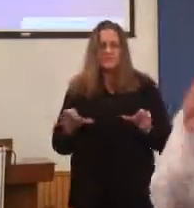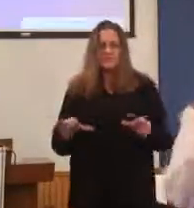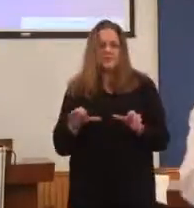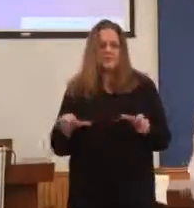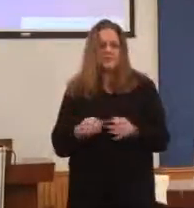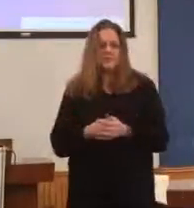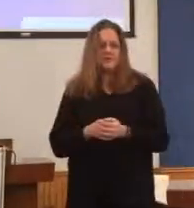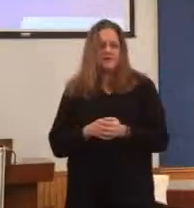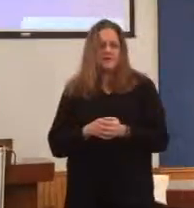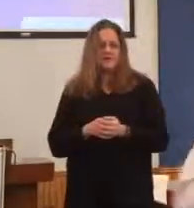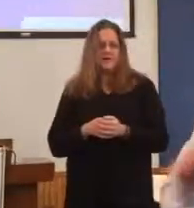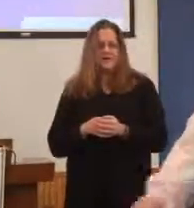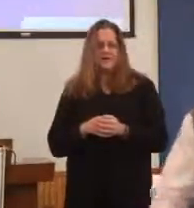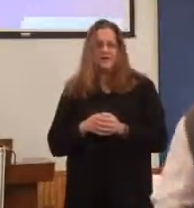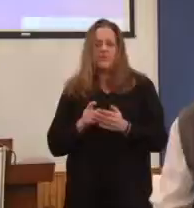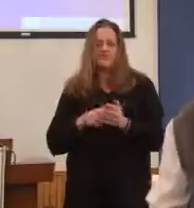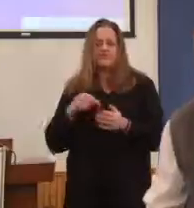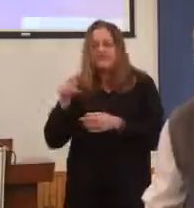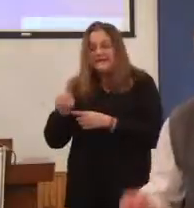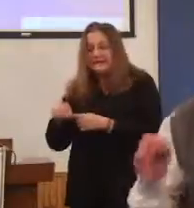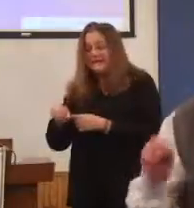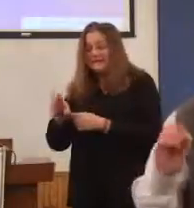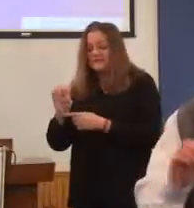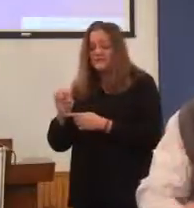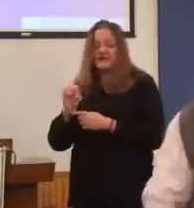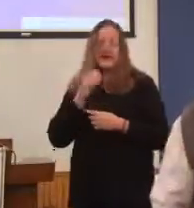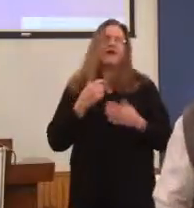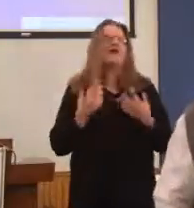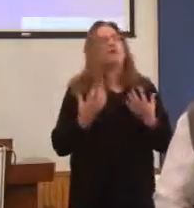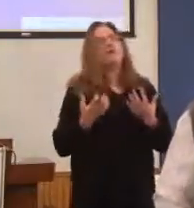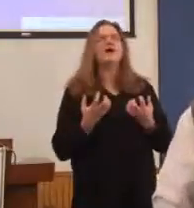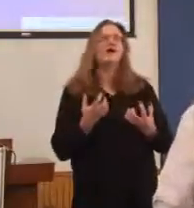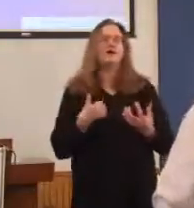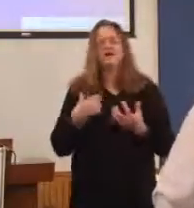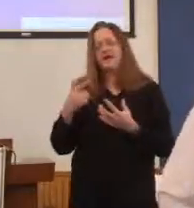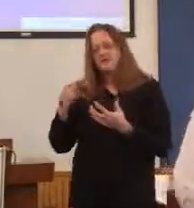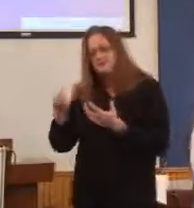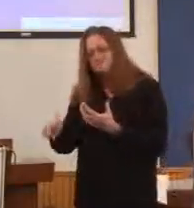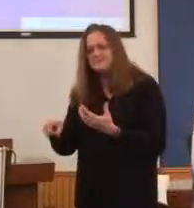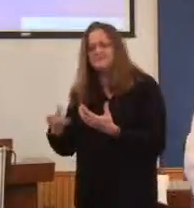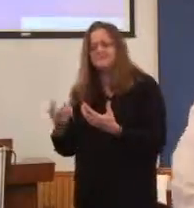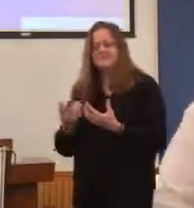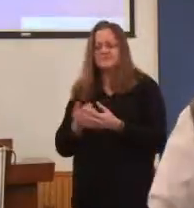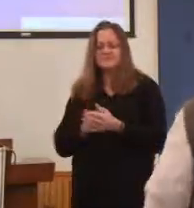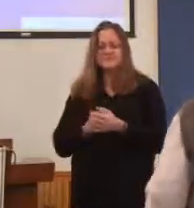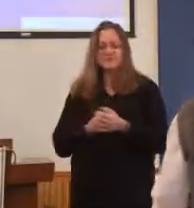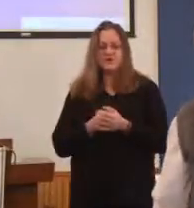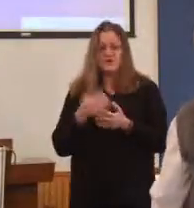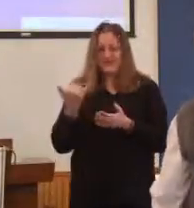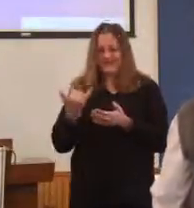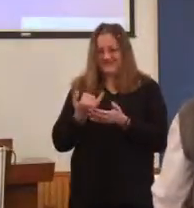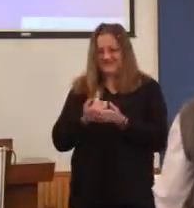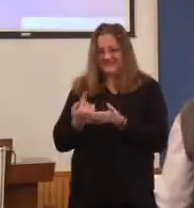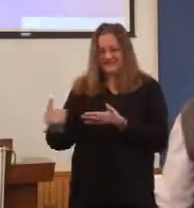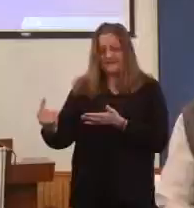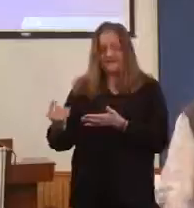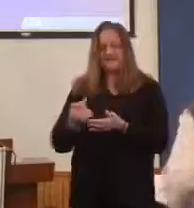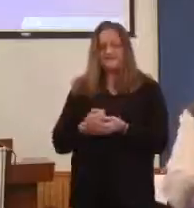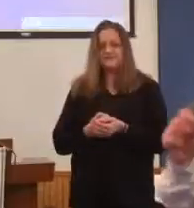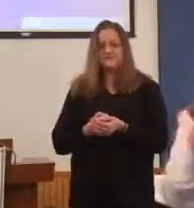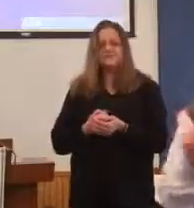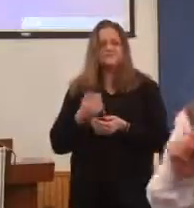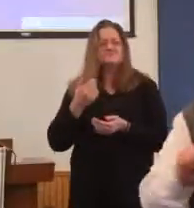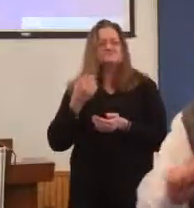almost said what you want to be. No, what you need to be. What you need to be. So this week, you know,